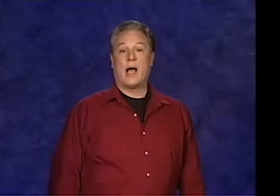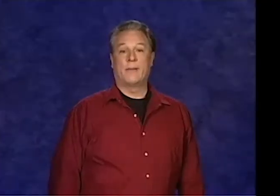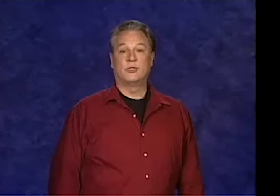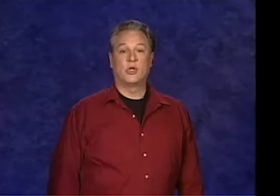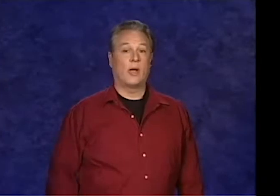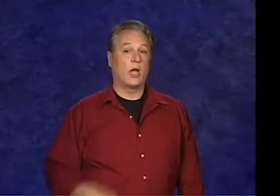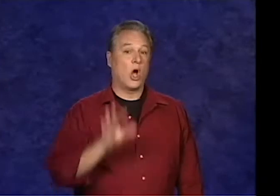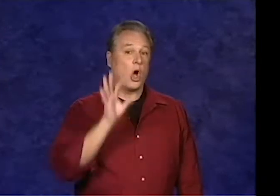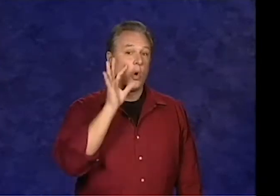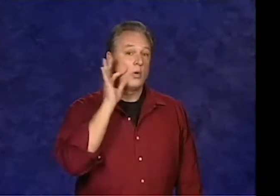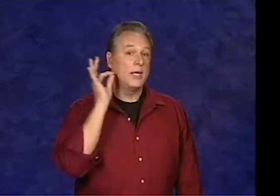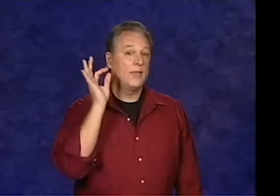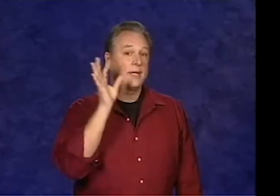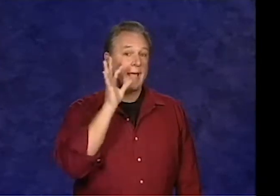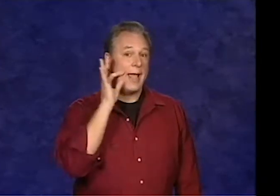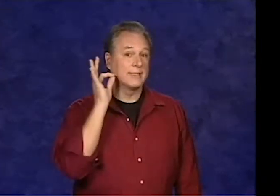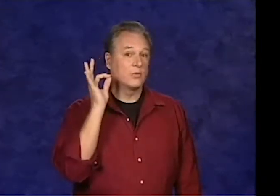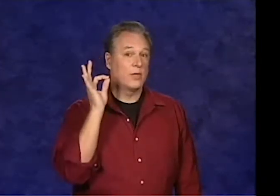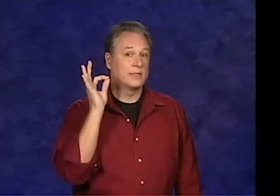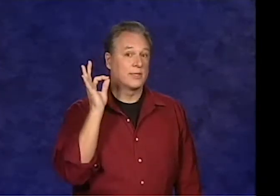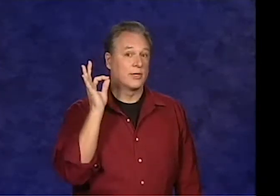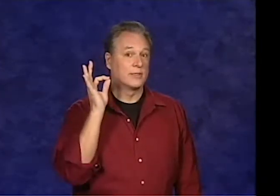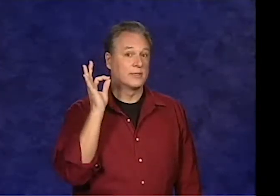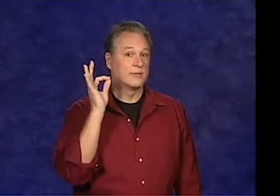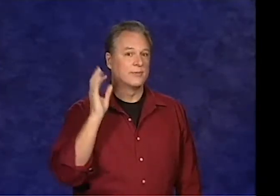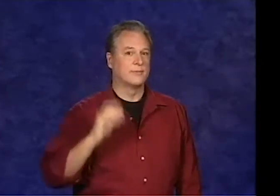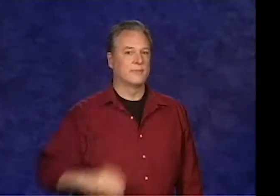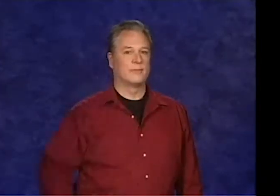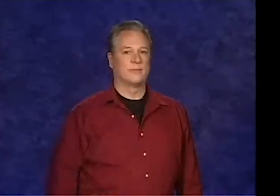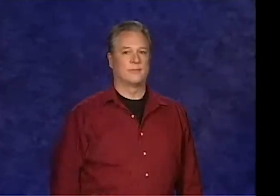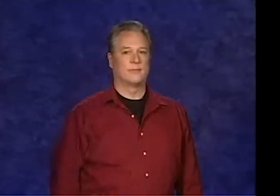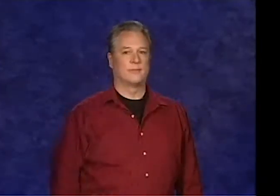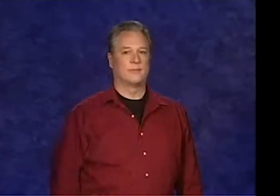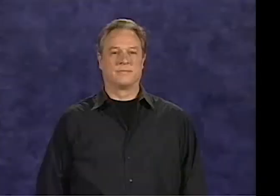I'm showing only the cat's whiskers.